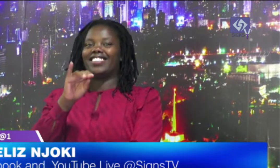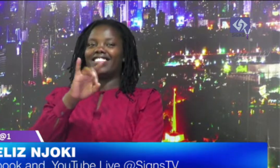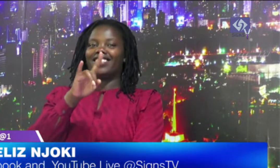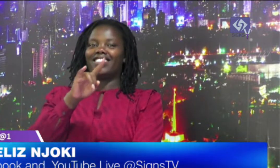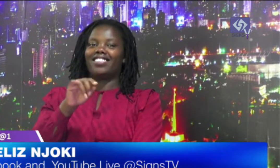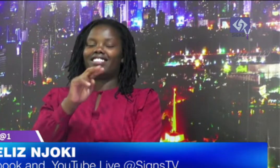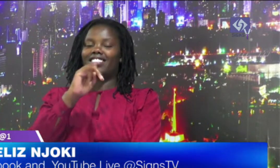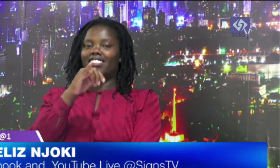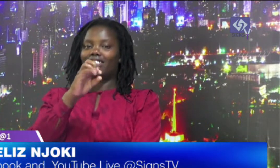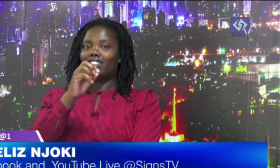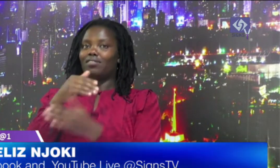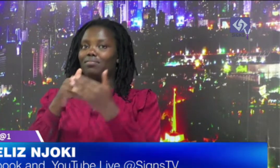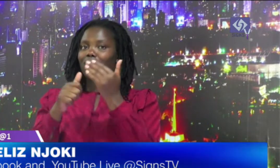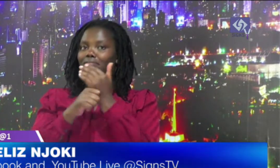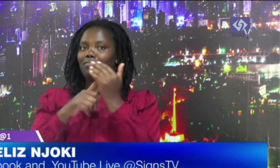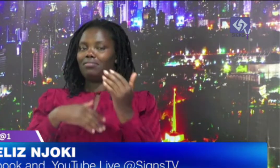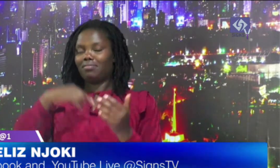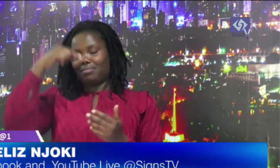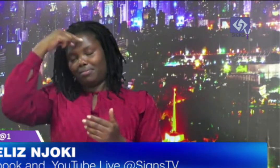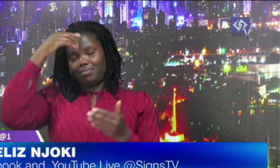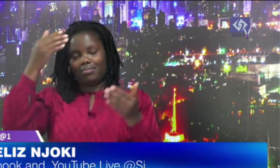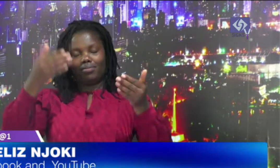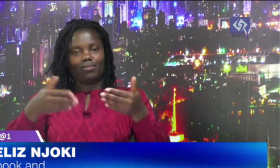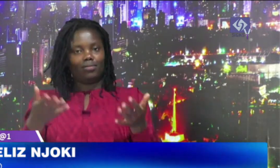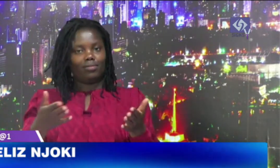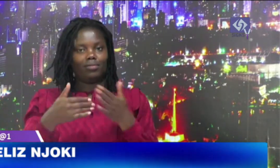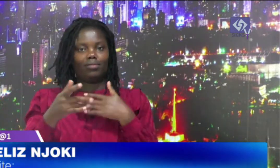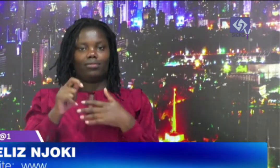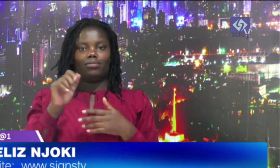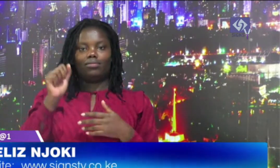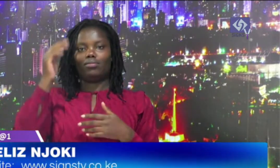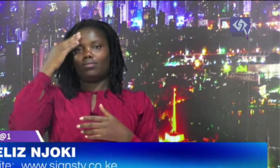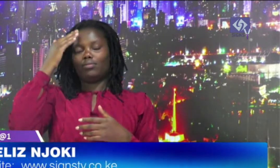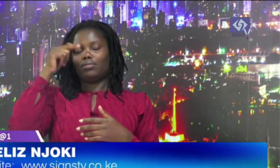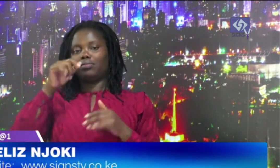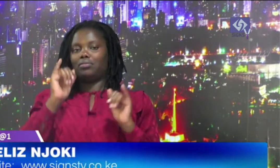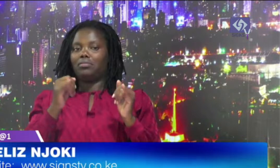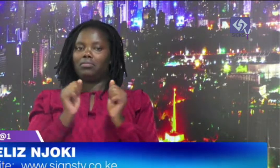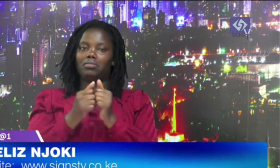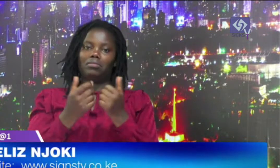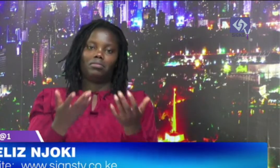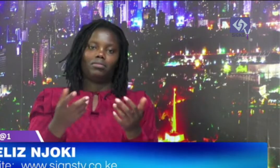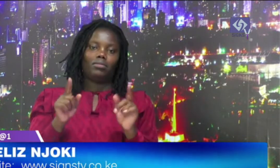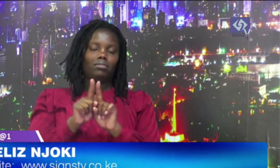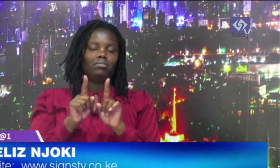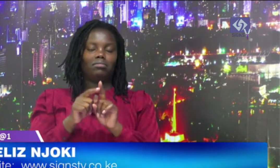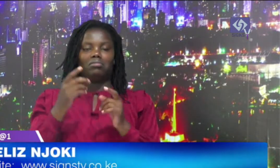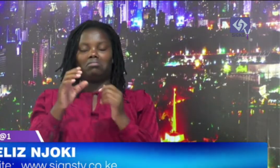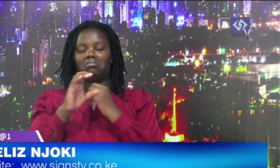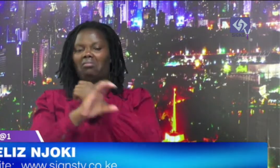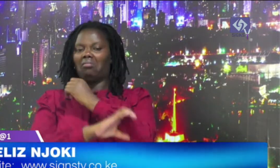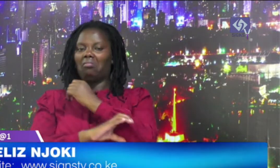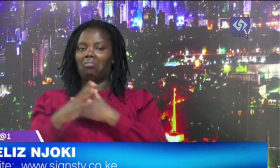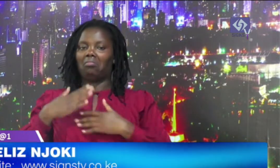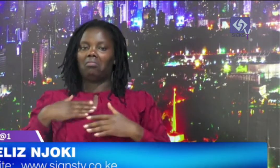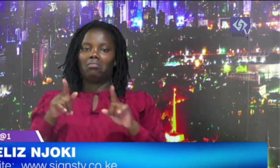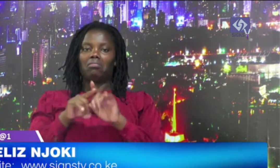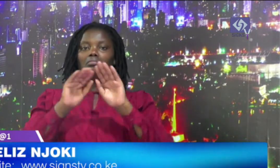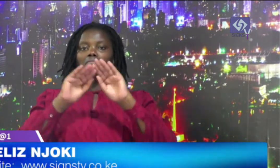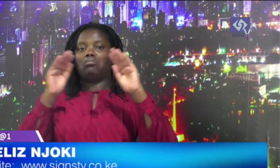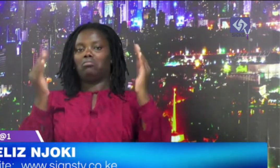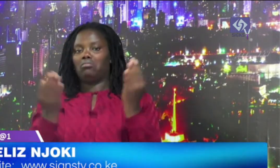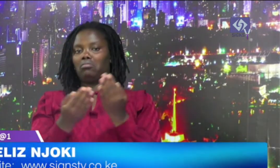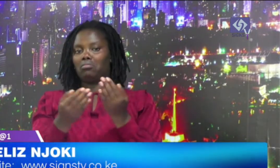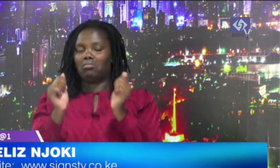viewers, my name is VIDELIS NJOKI, that is my sign name. Welcome to Science TV News at 1